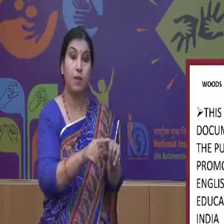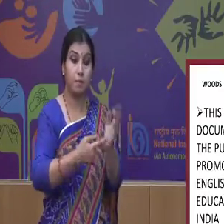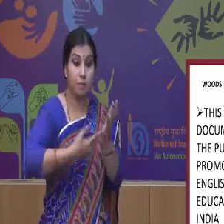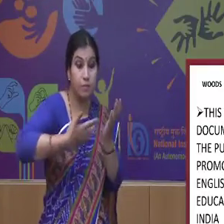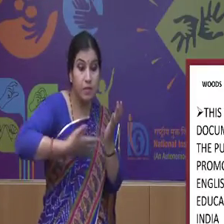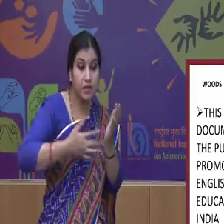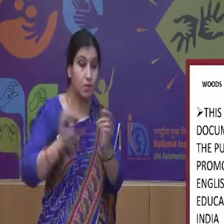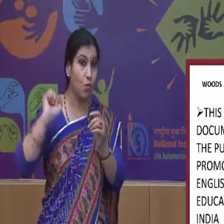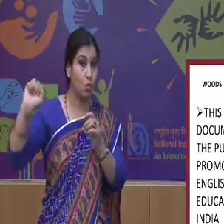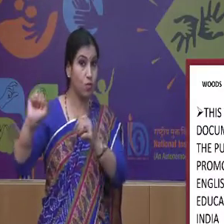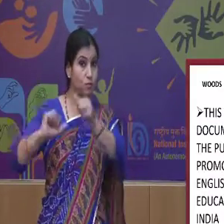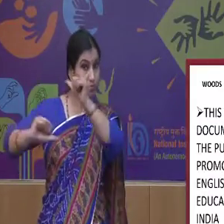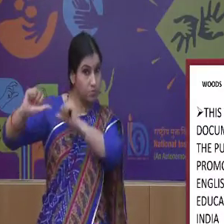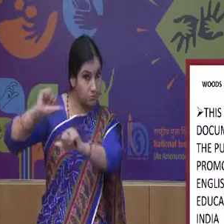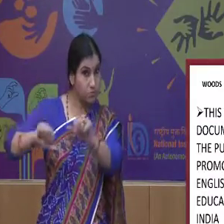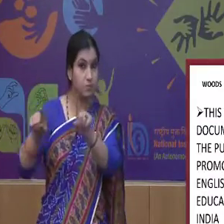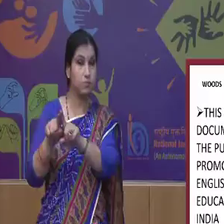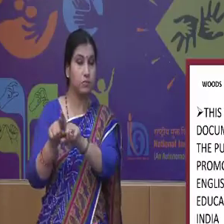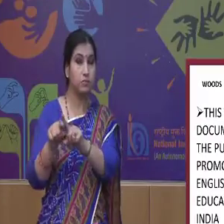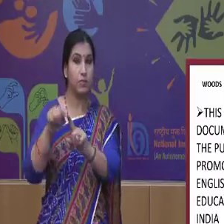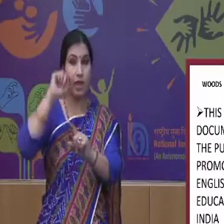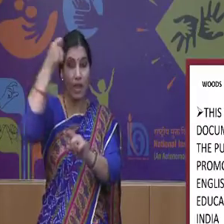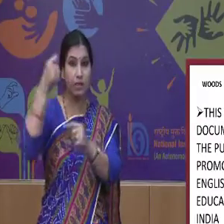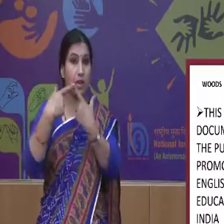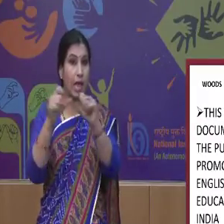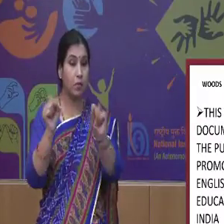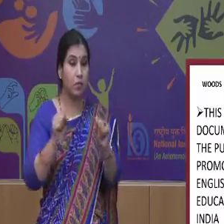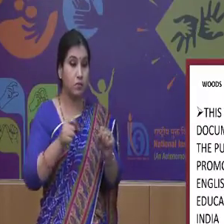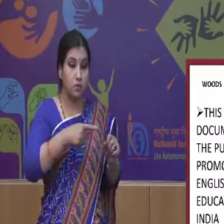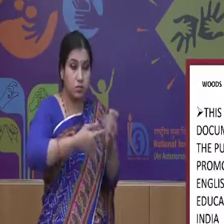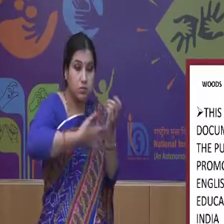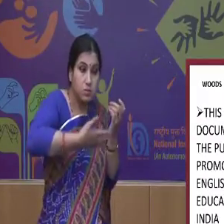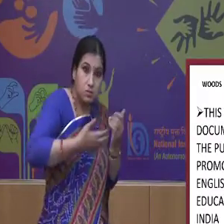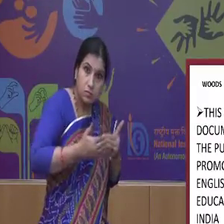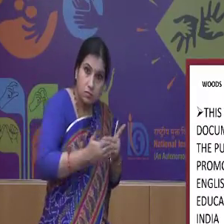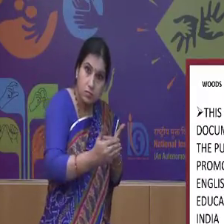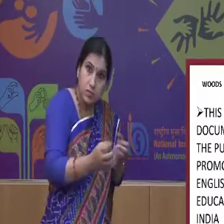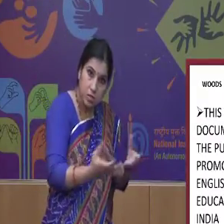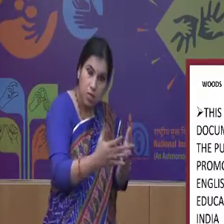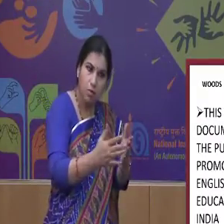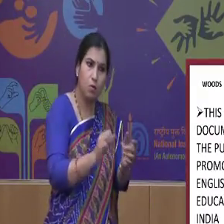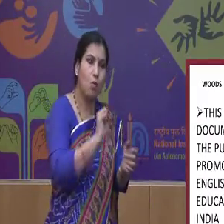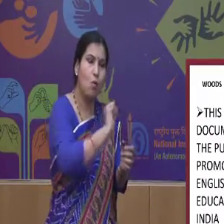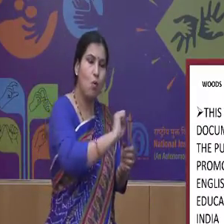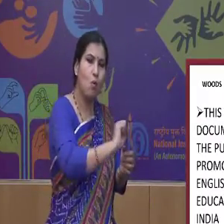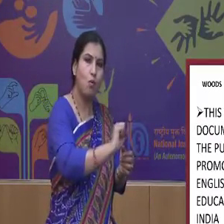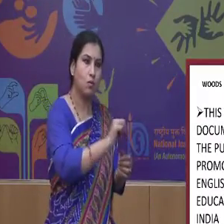Western sciences and English language in India for their own